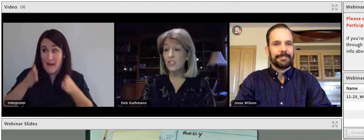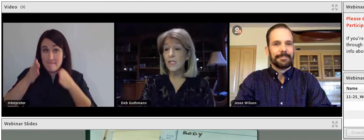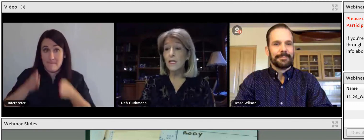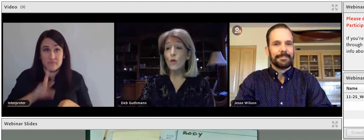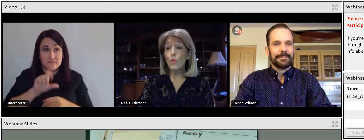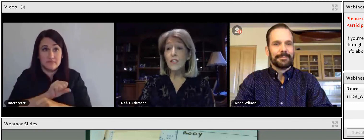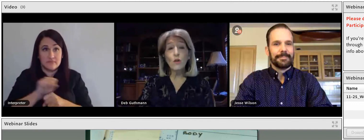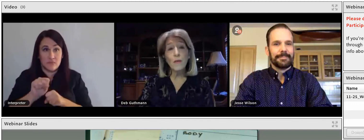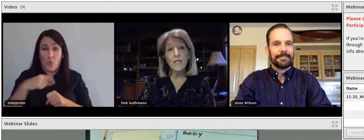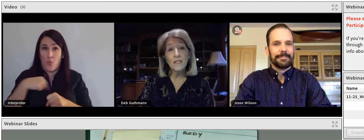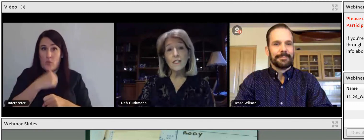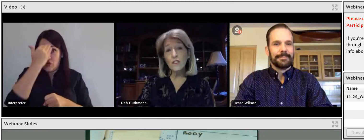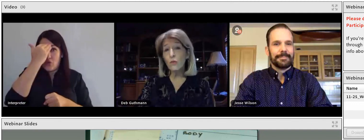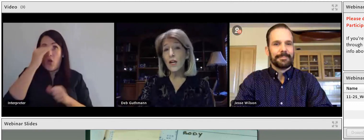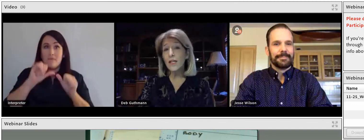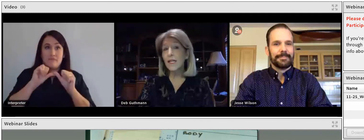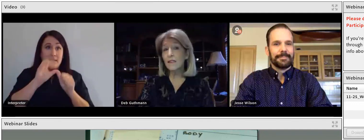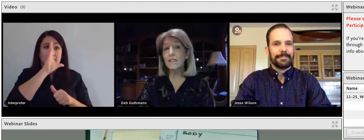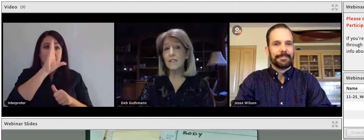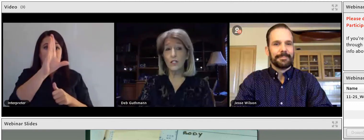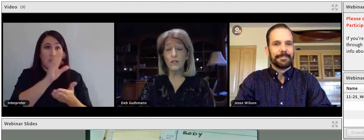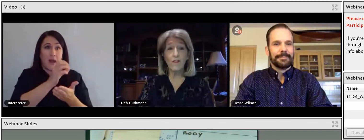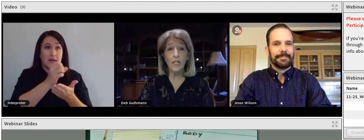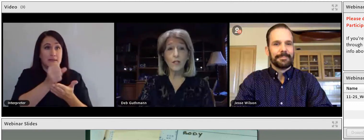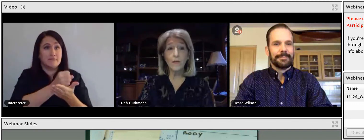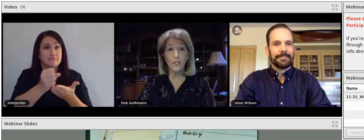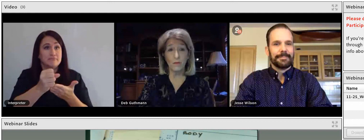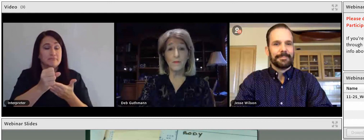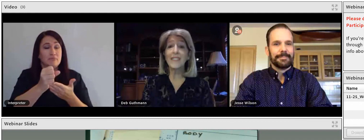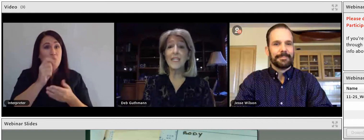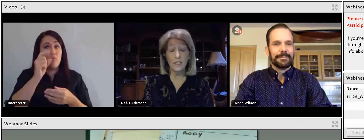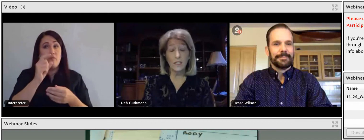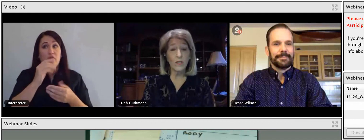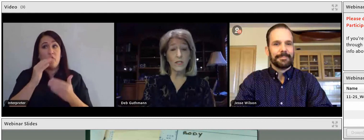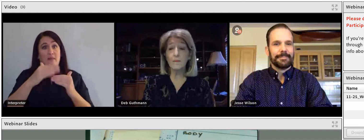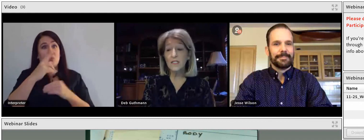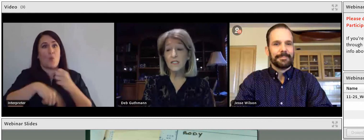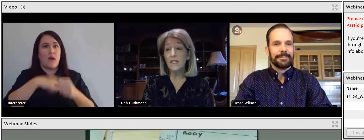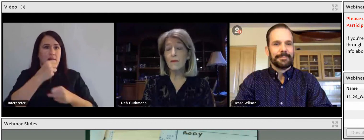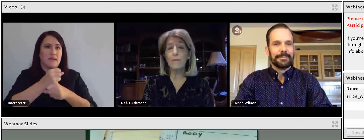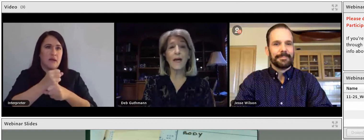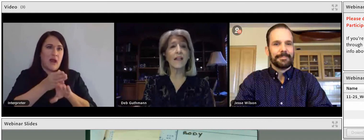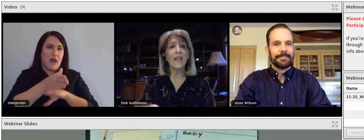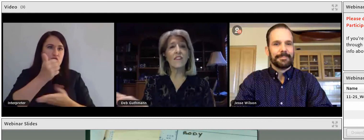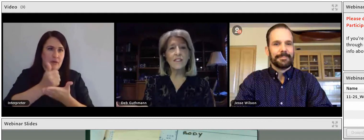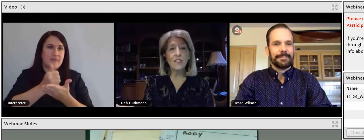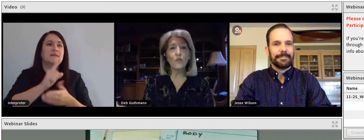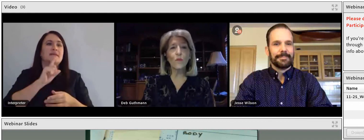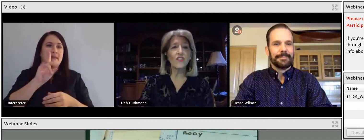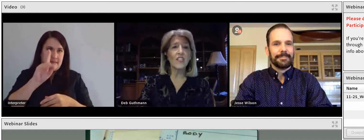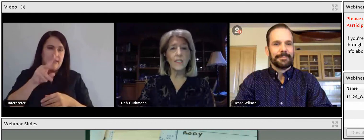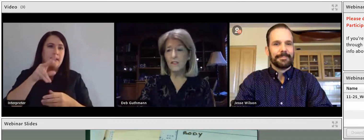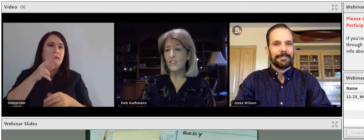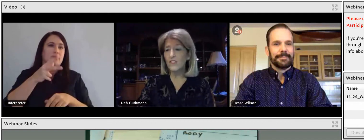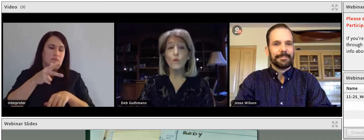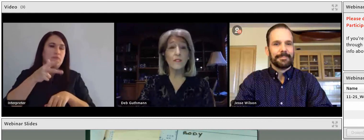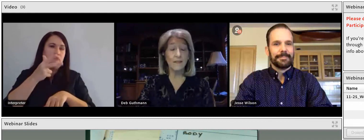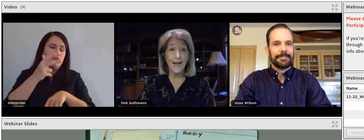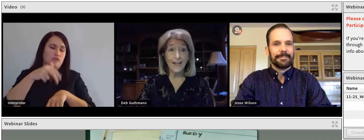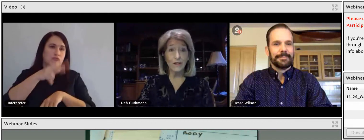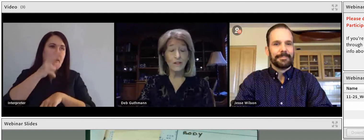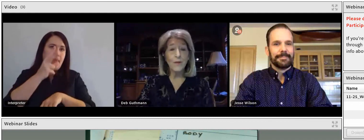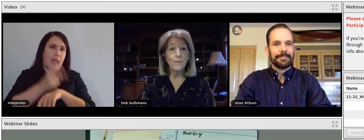individual actually, we know, maintained sobriety at least a year following treatment. He did relapse. He did come back. The situation he